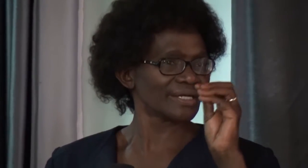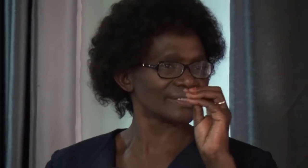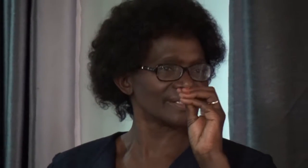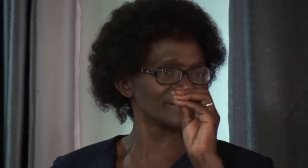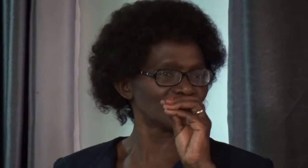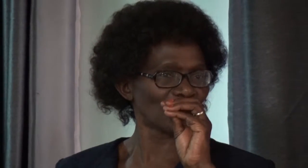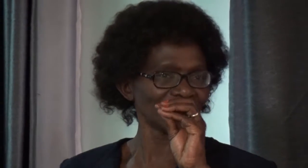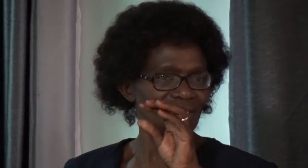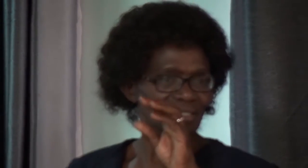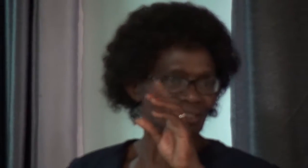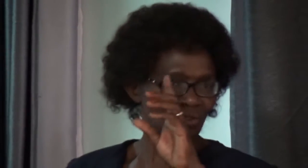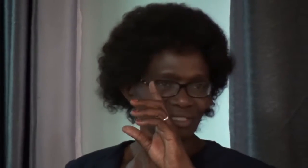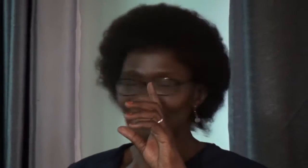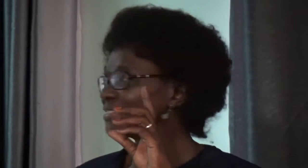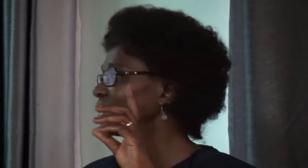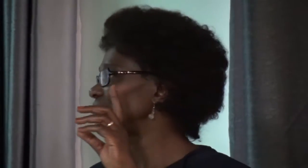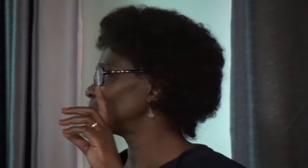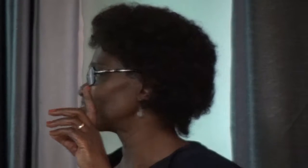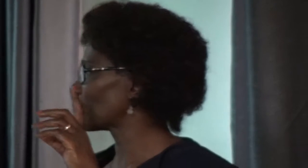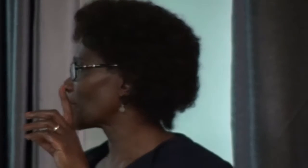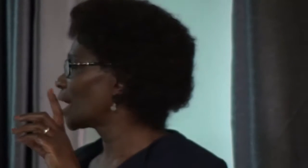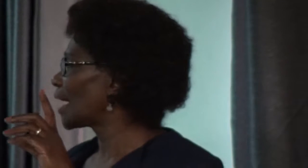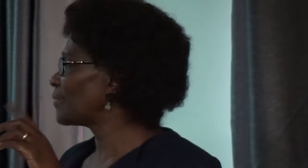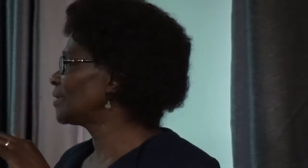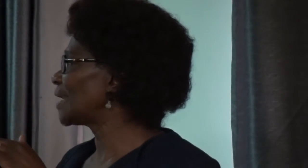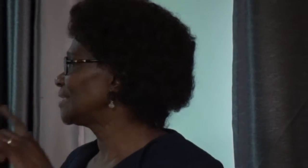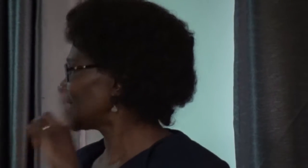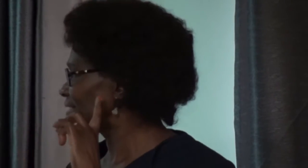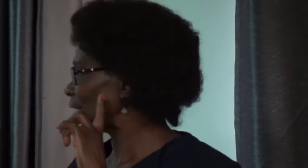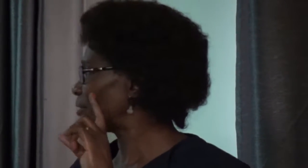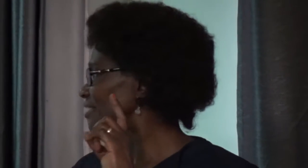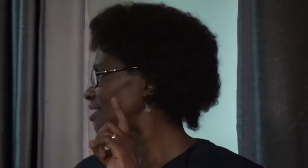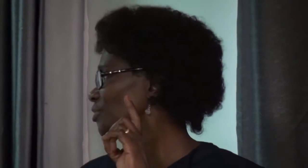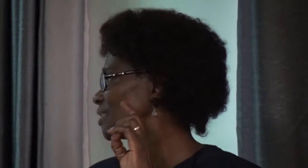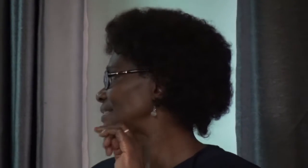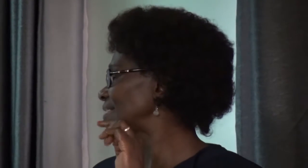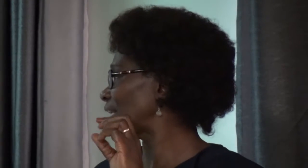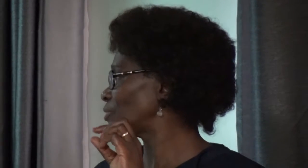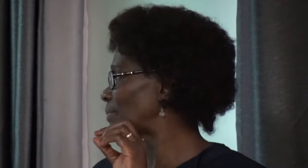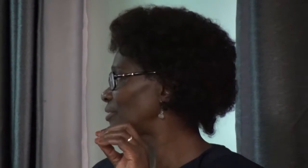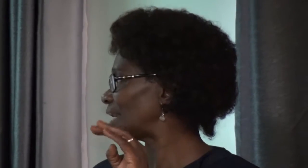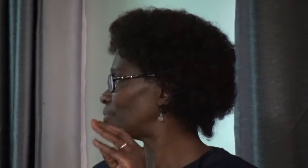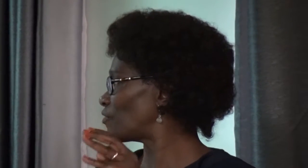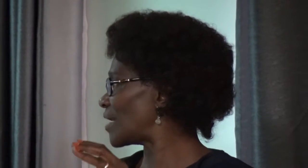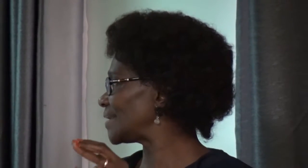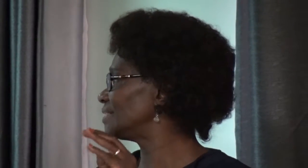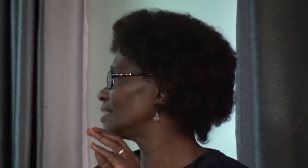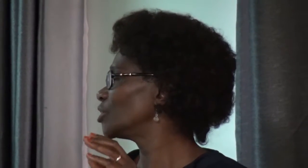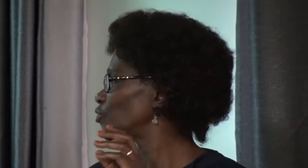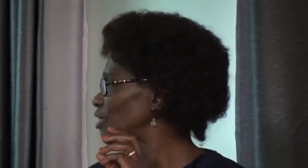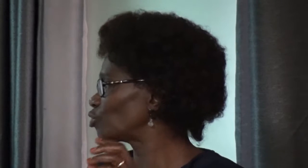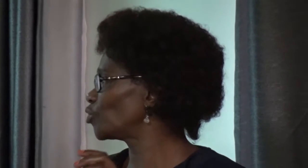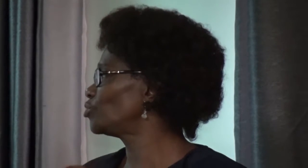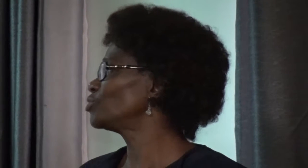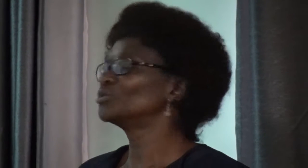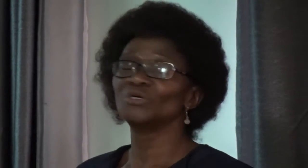say, hey, there's this one, don't start yet. And then arrange any support sessions that external support can provide